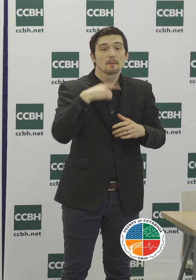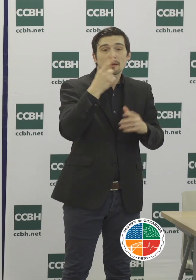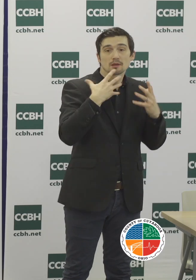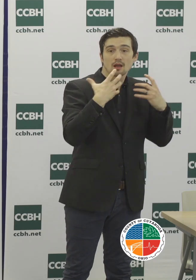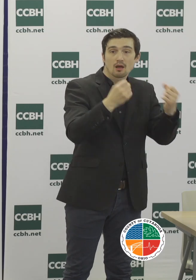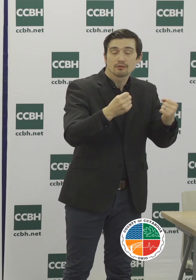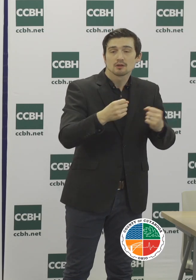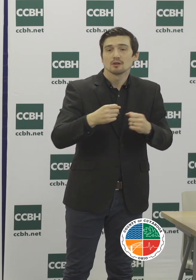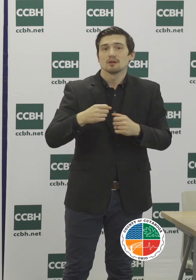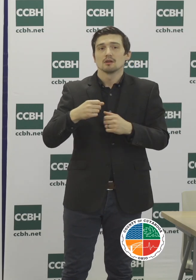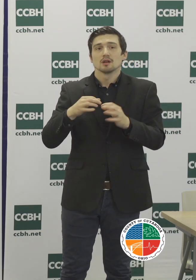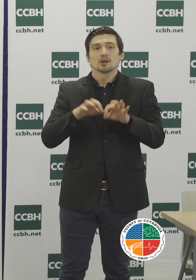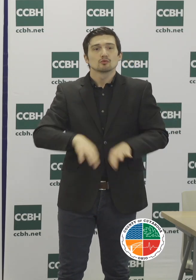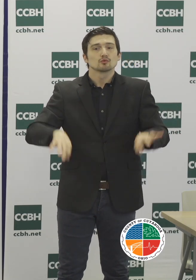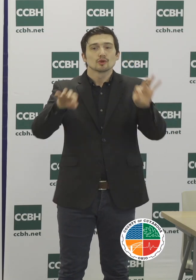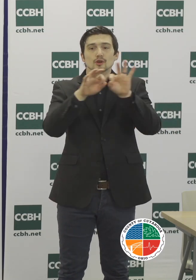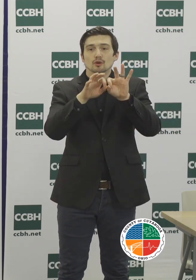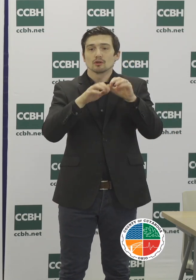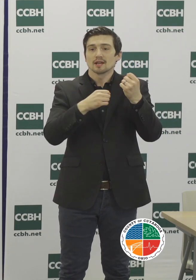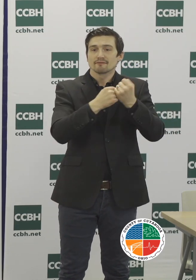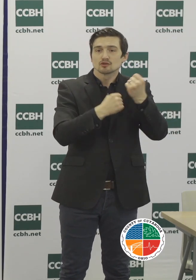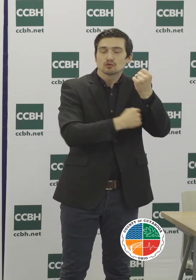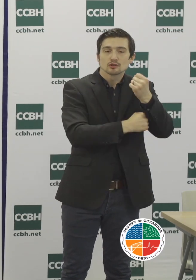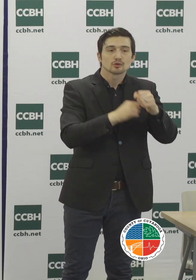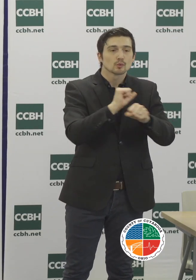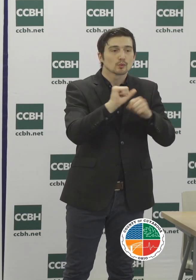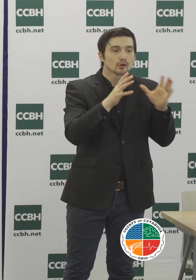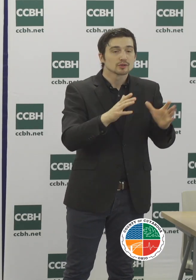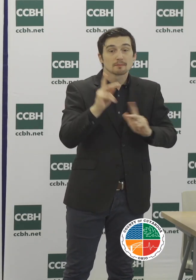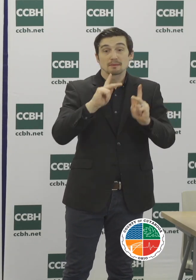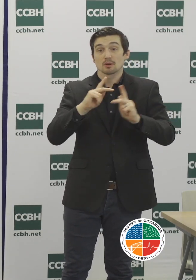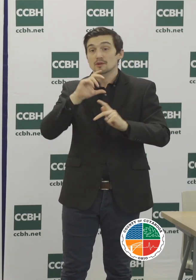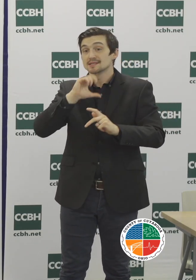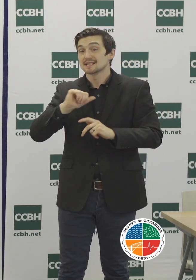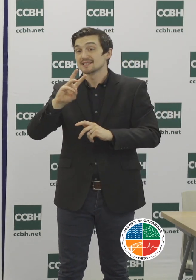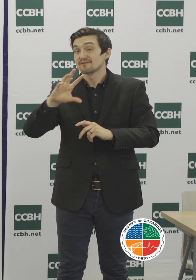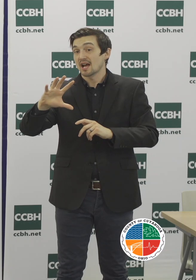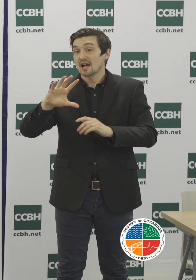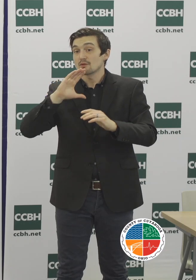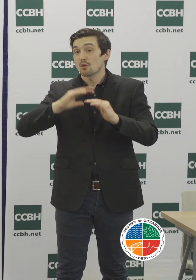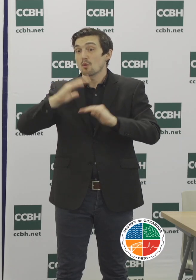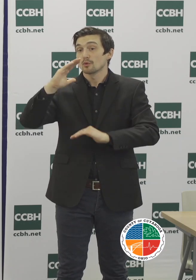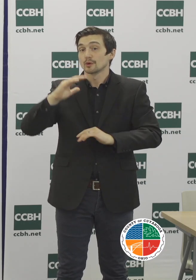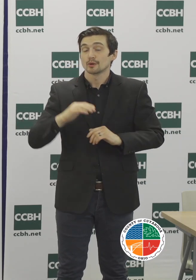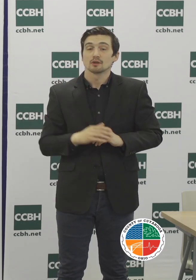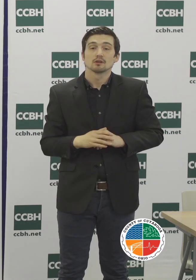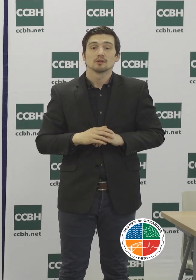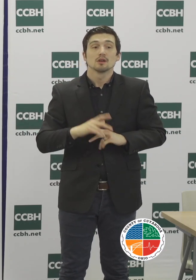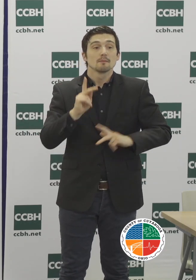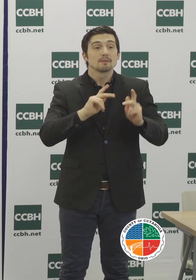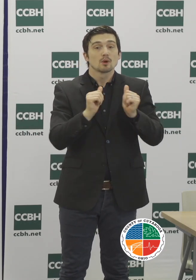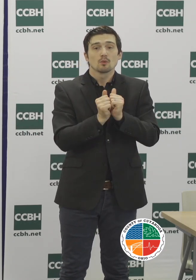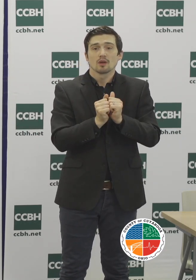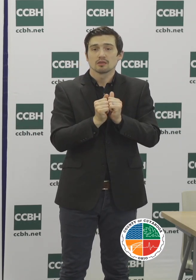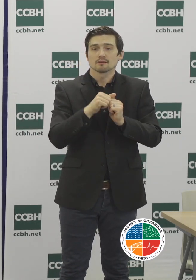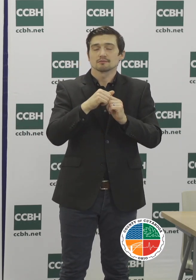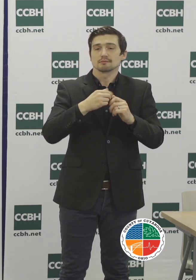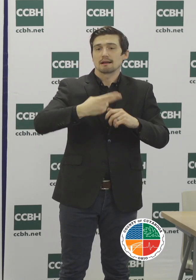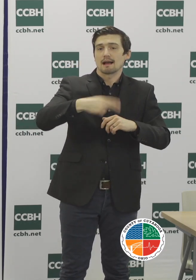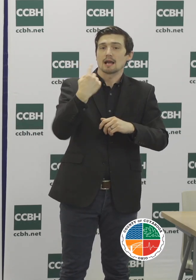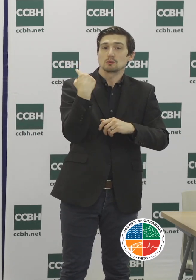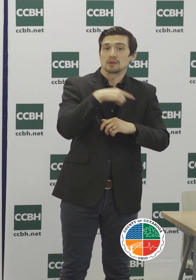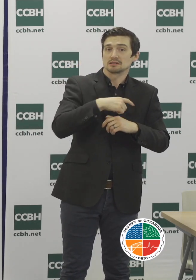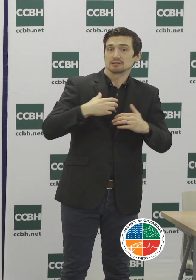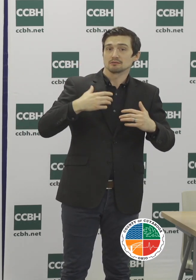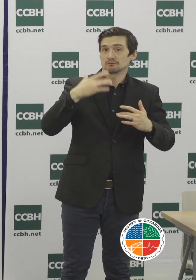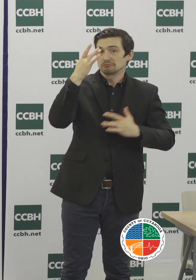critical infrastructure workers, people 65 or older, people with underlying health conditions, and people